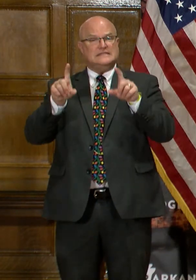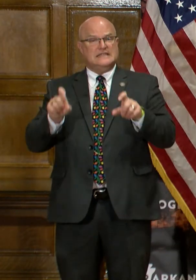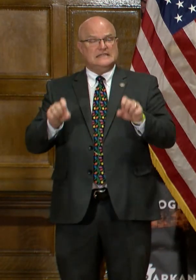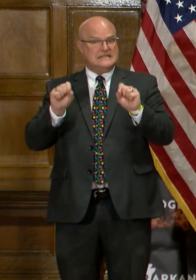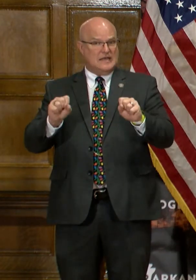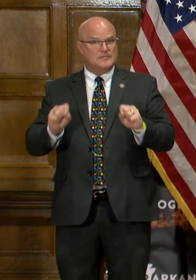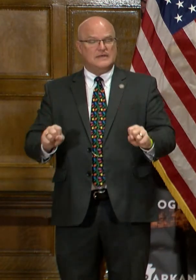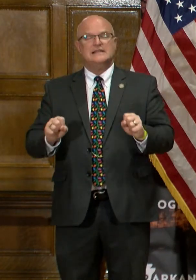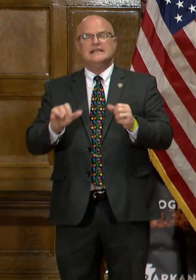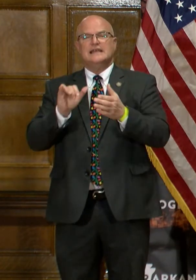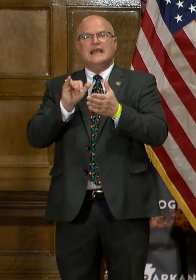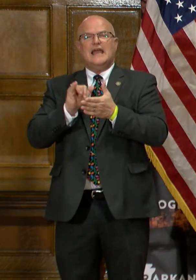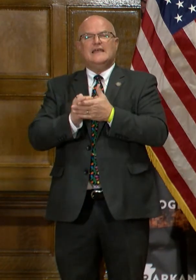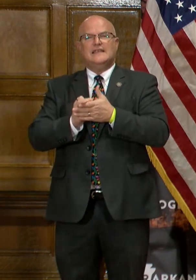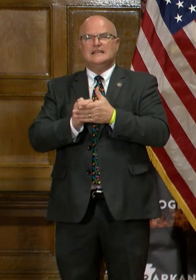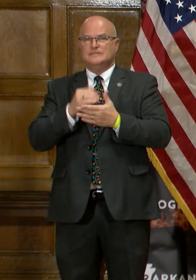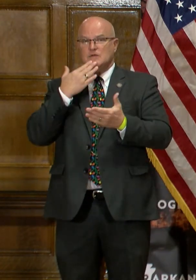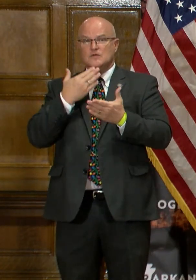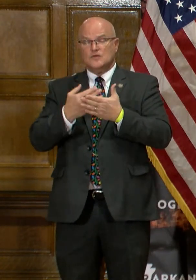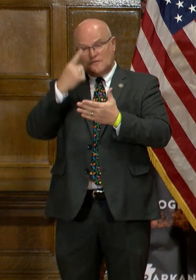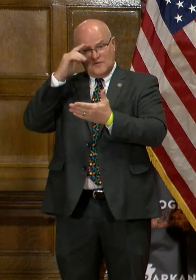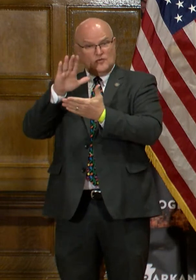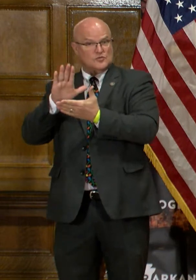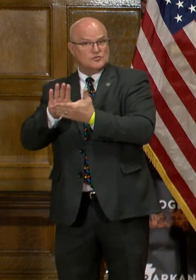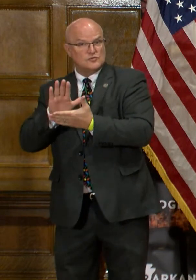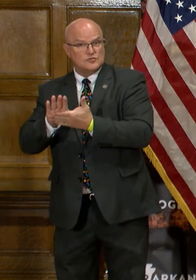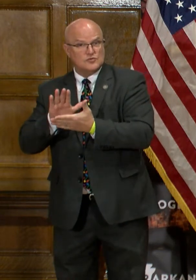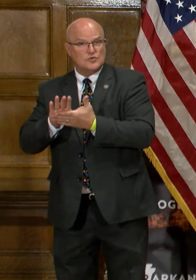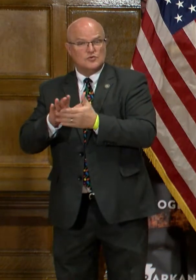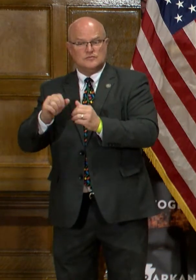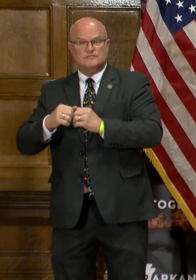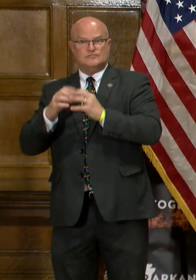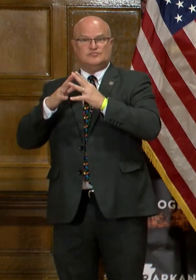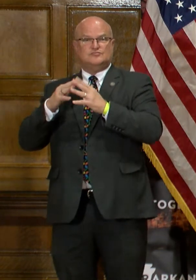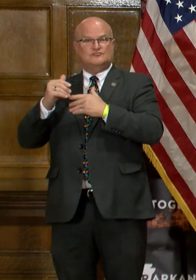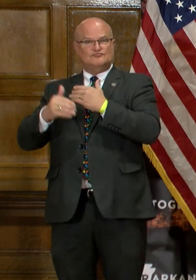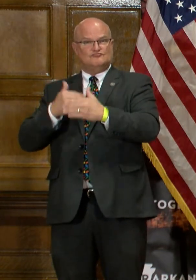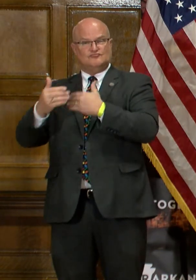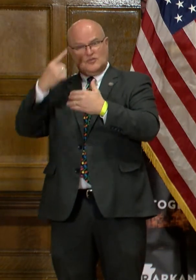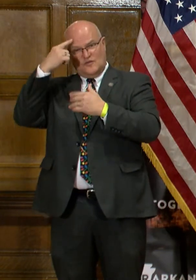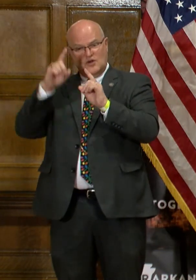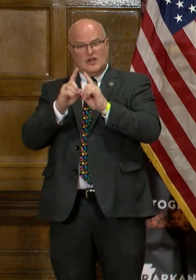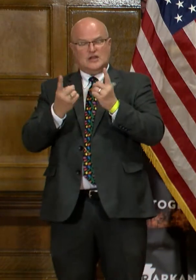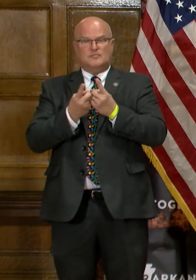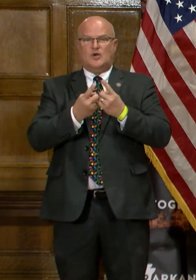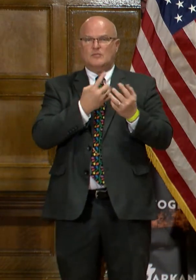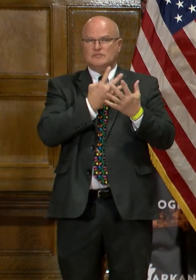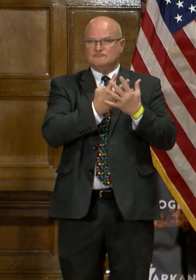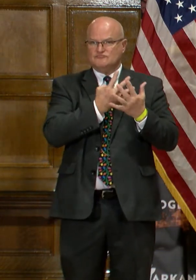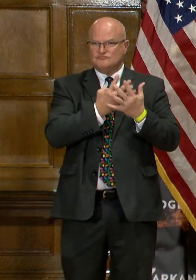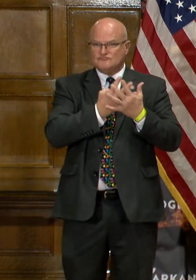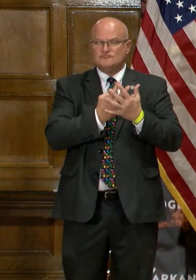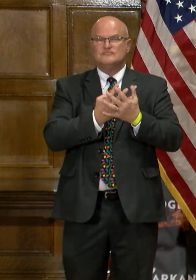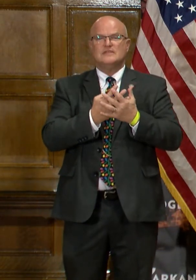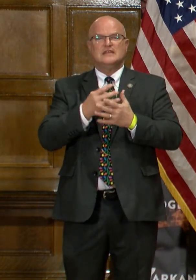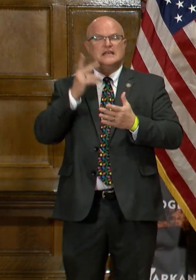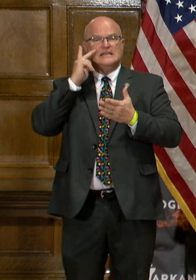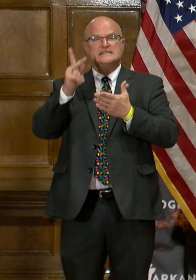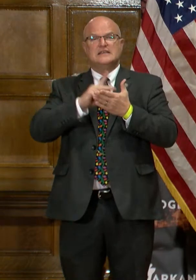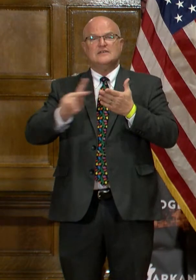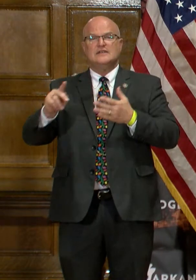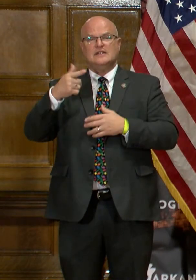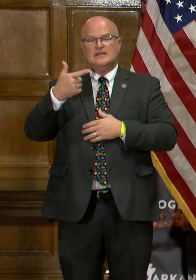capability, and that's been useful for our schools that have implemented this, for our Department of Corrections, and Secretary Graves